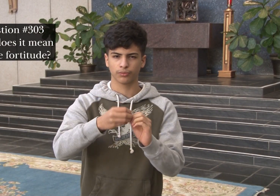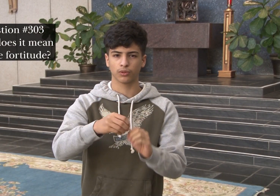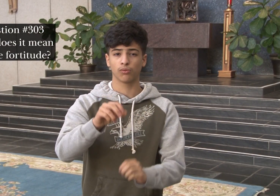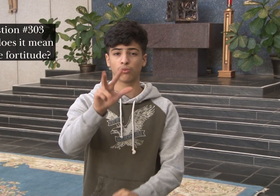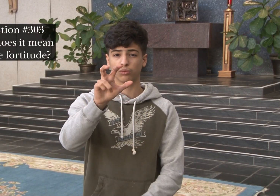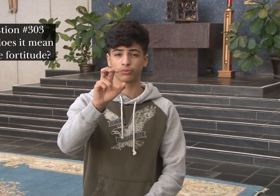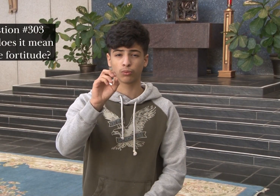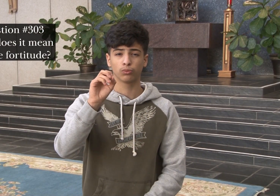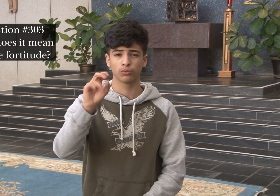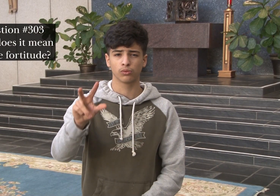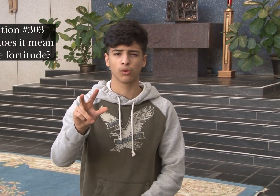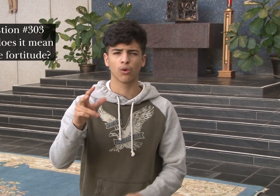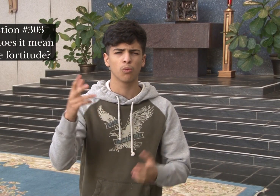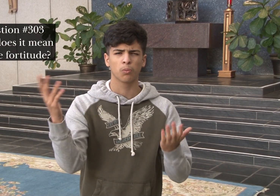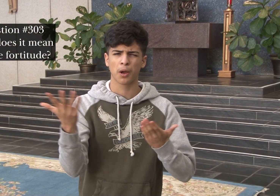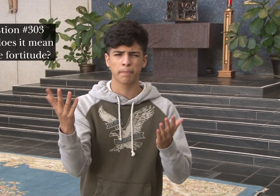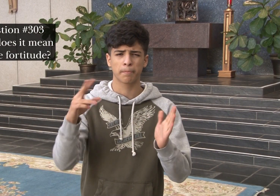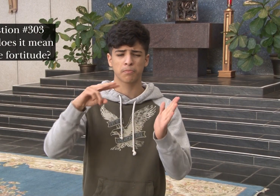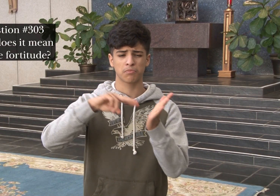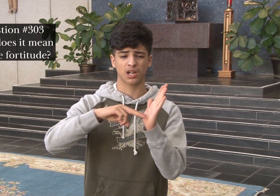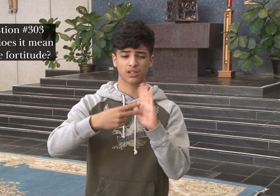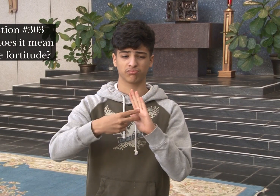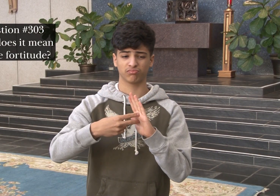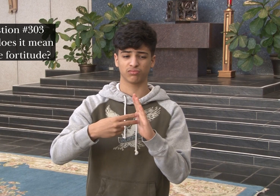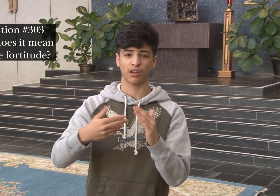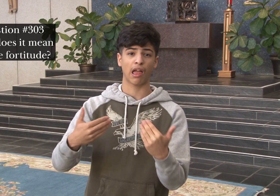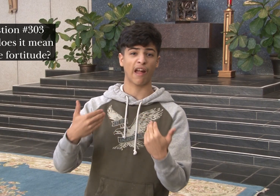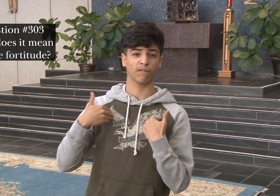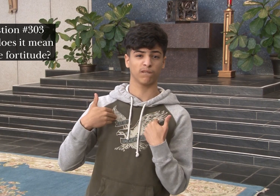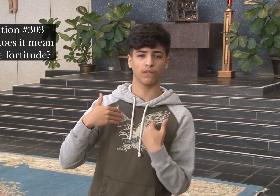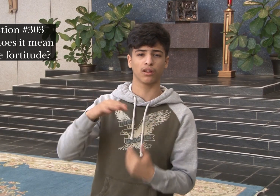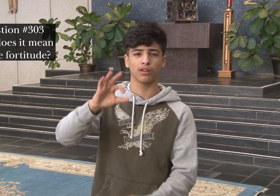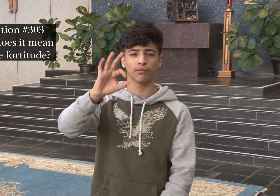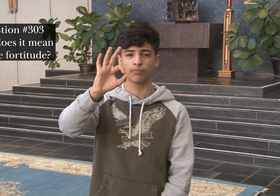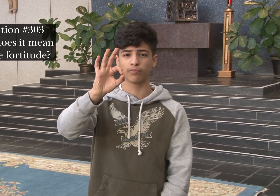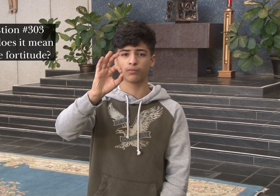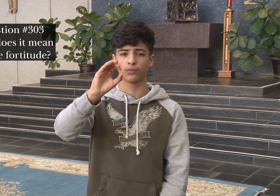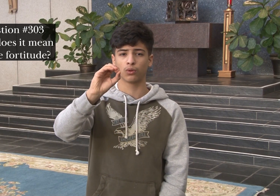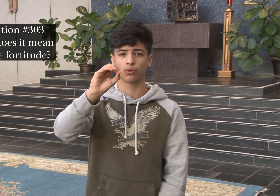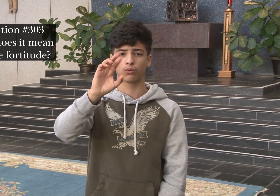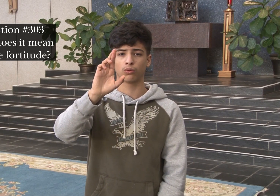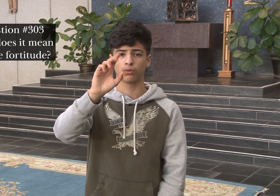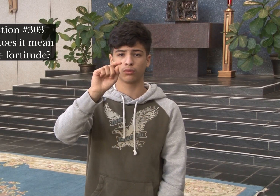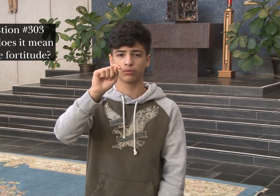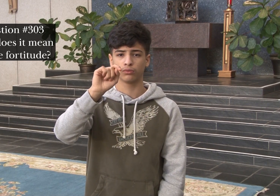Question 303. What does it mean to have fortitude?